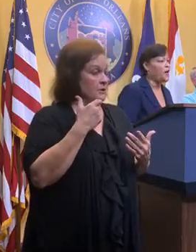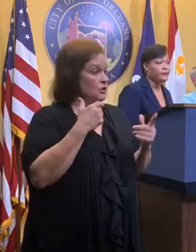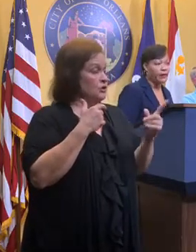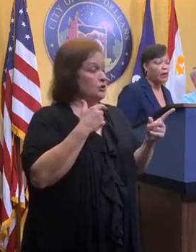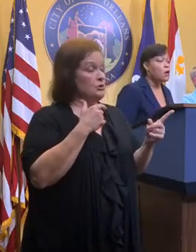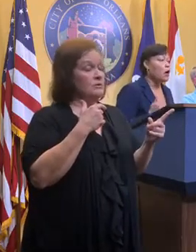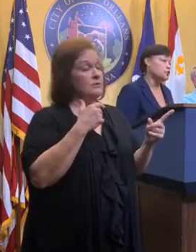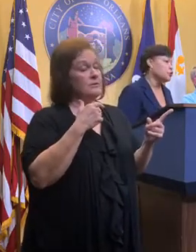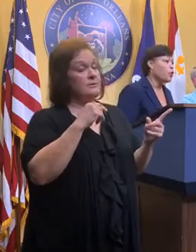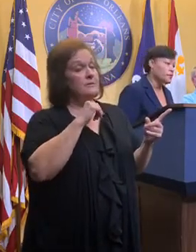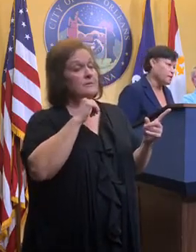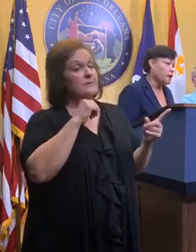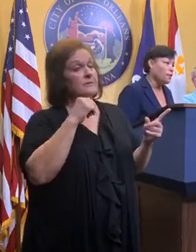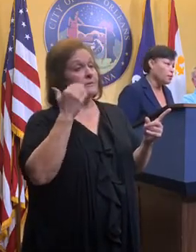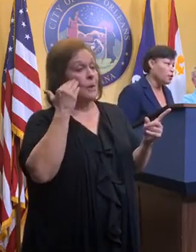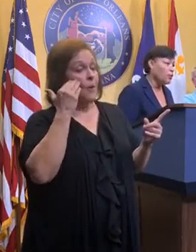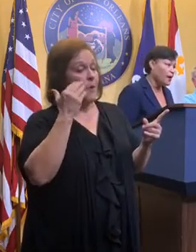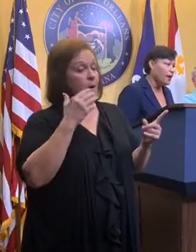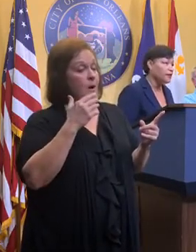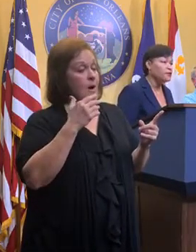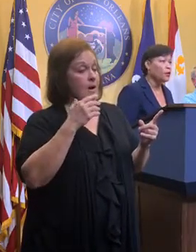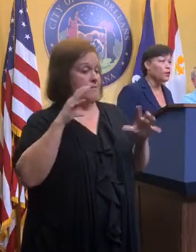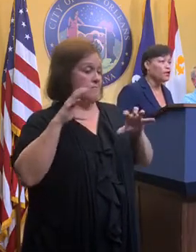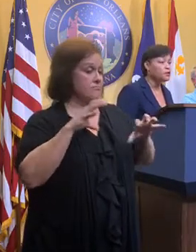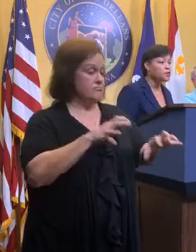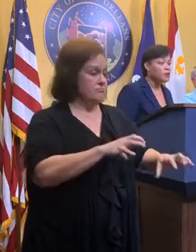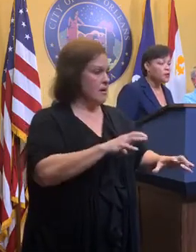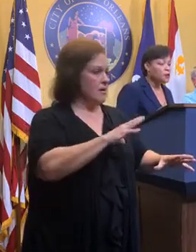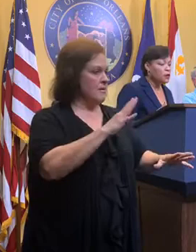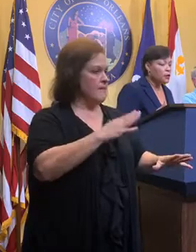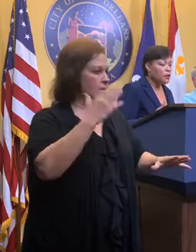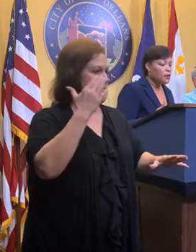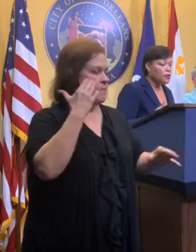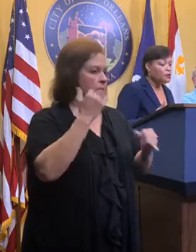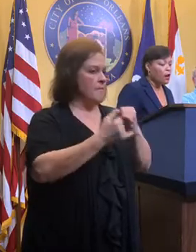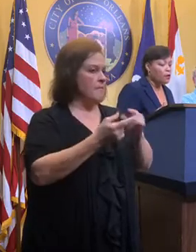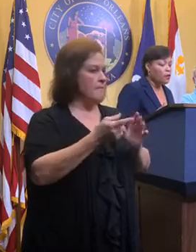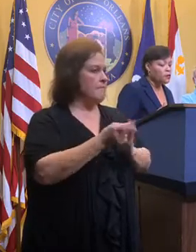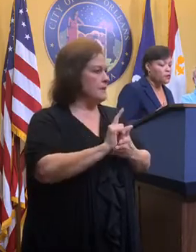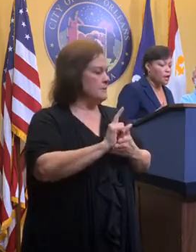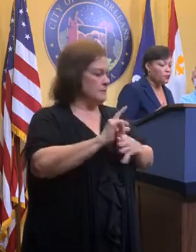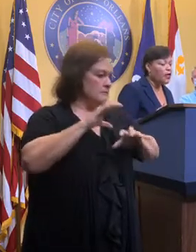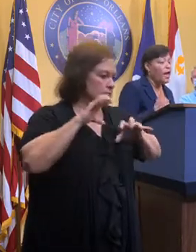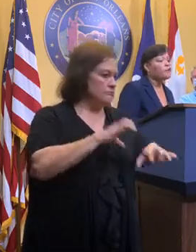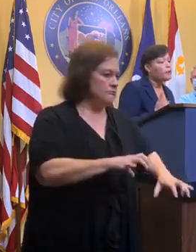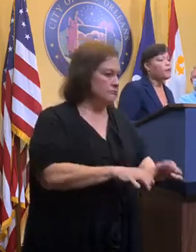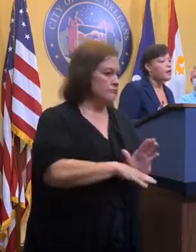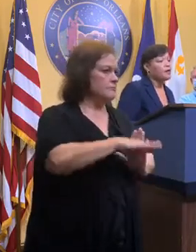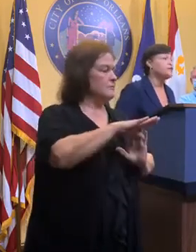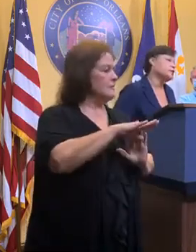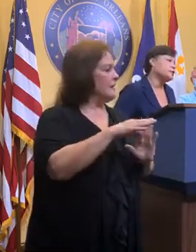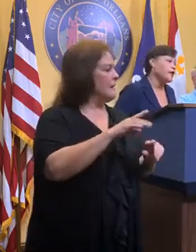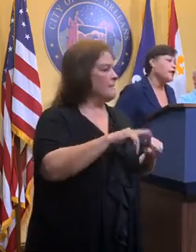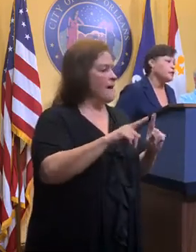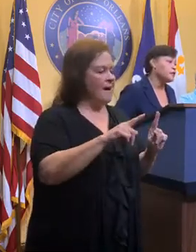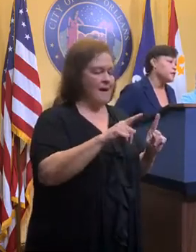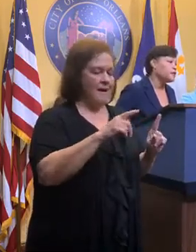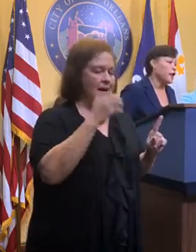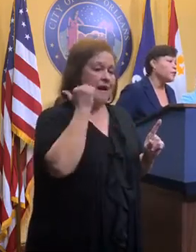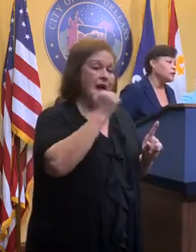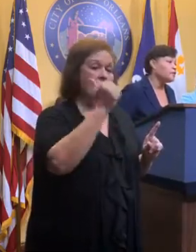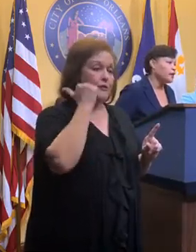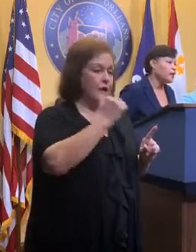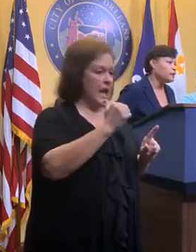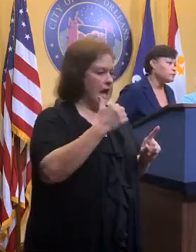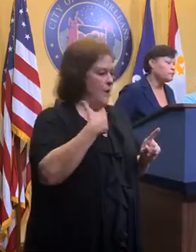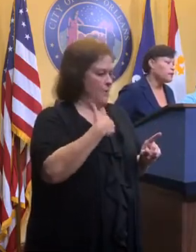even expecting a storm that's coming your way. So it's almost, we have to be prepared every single day in the city